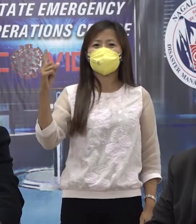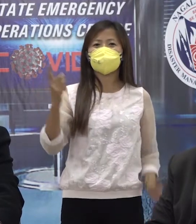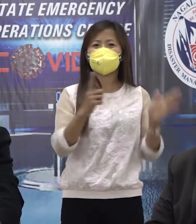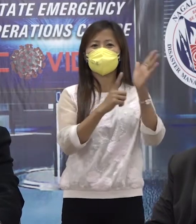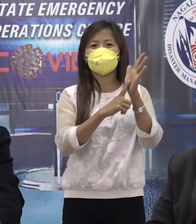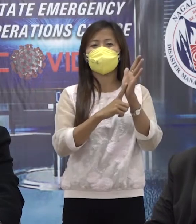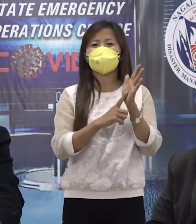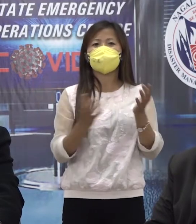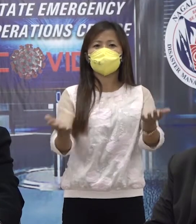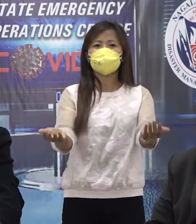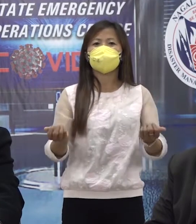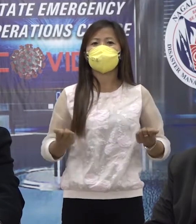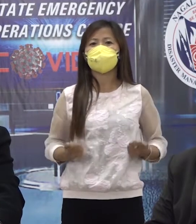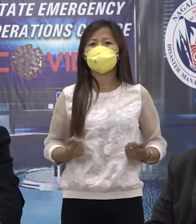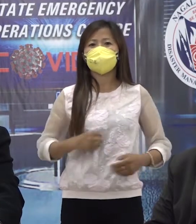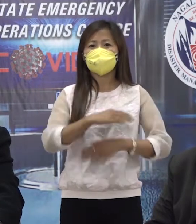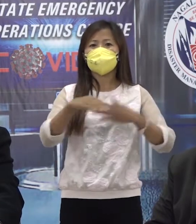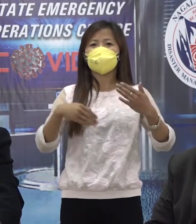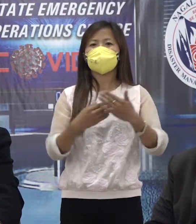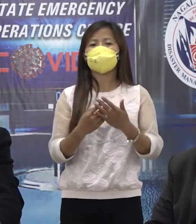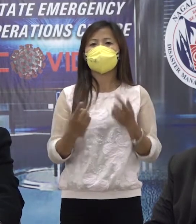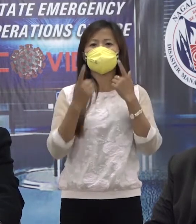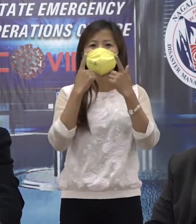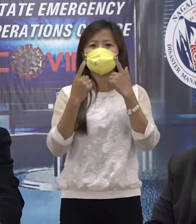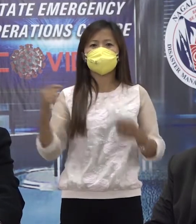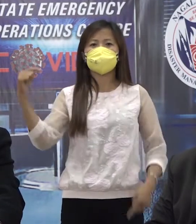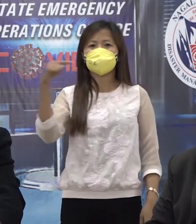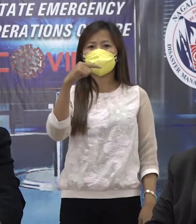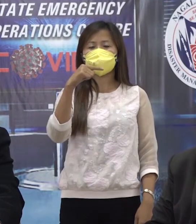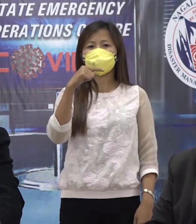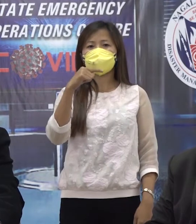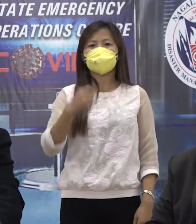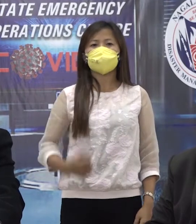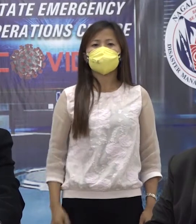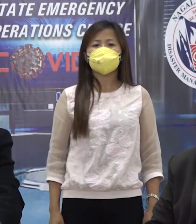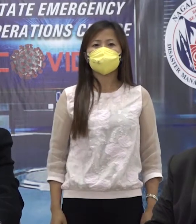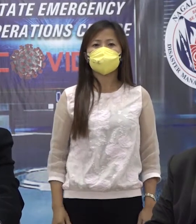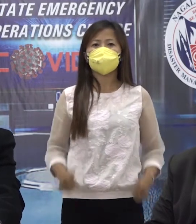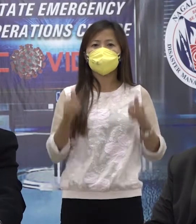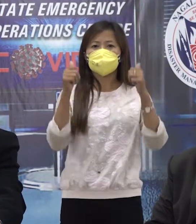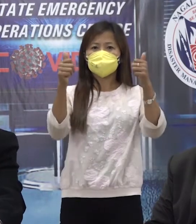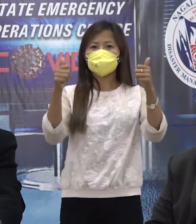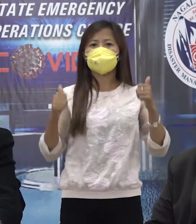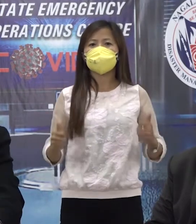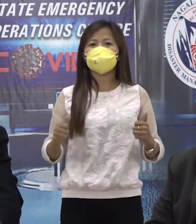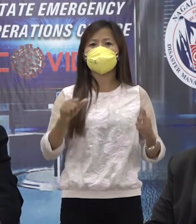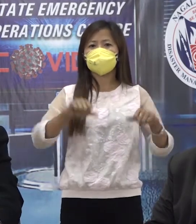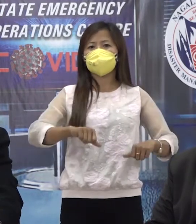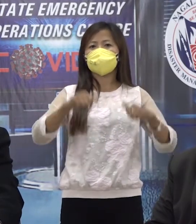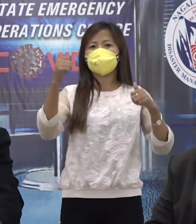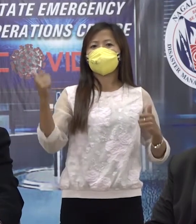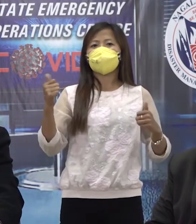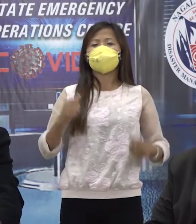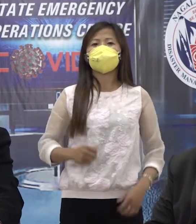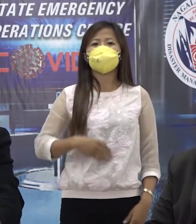661 samples have been received, and all have been tested as negative. The result for